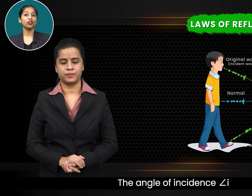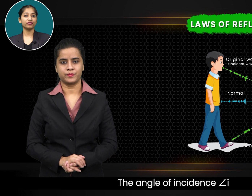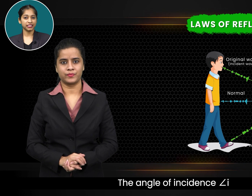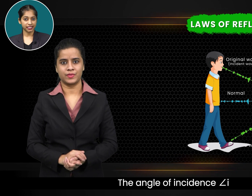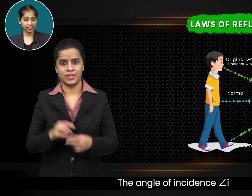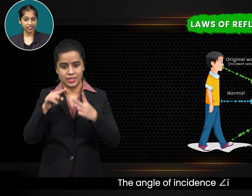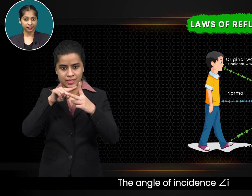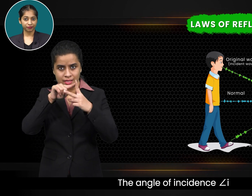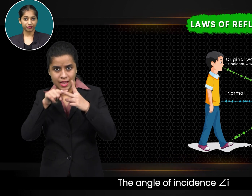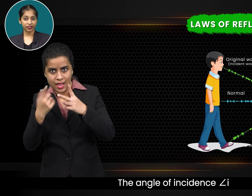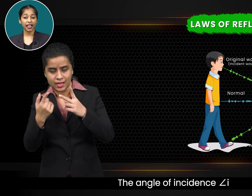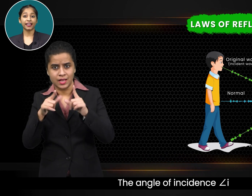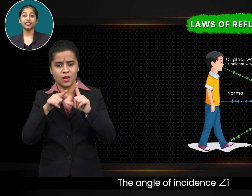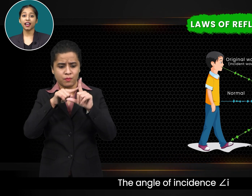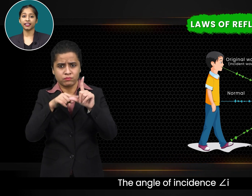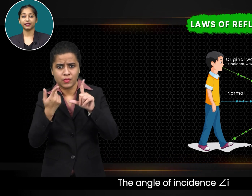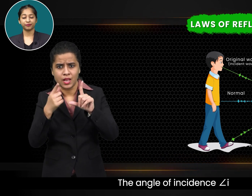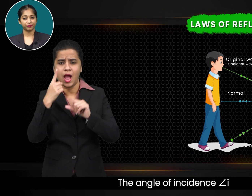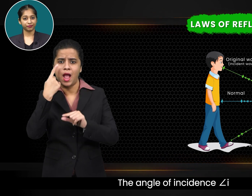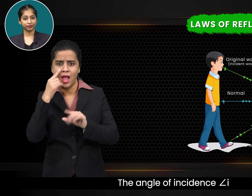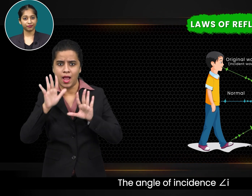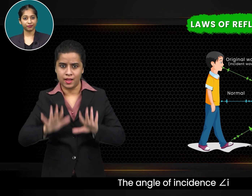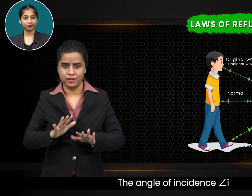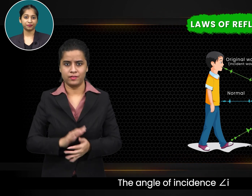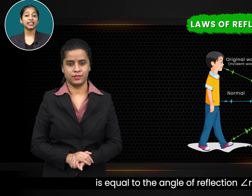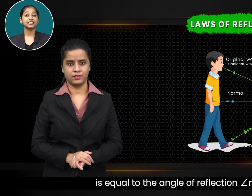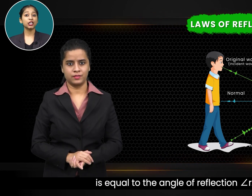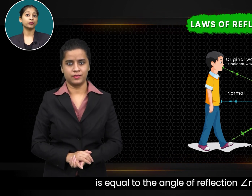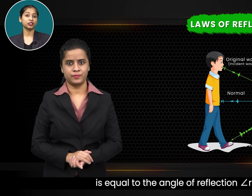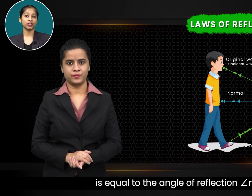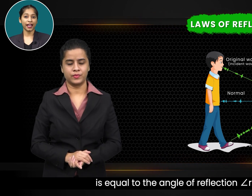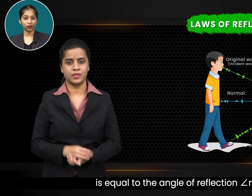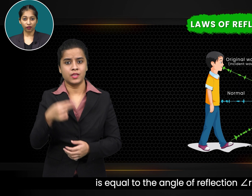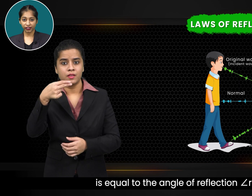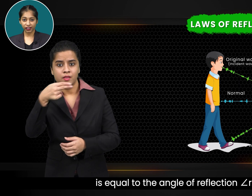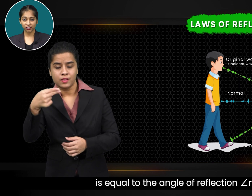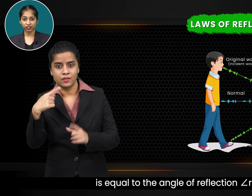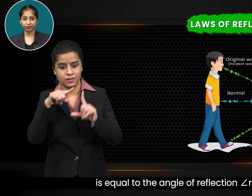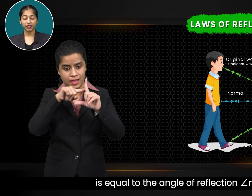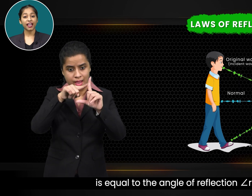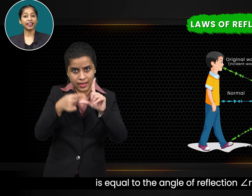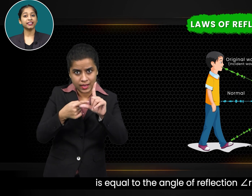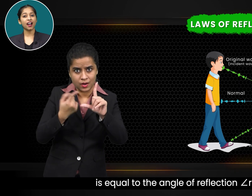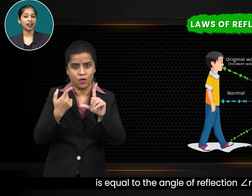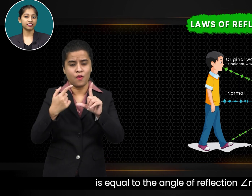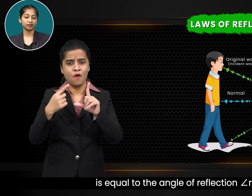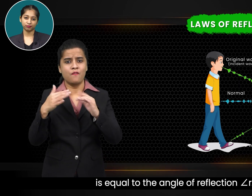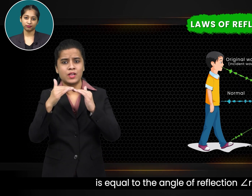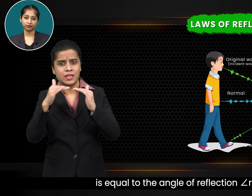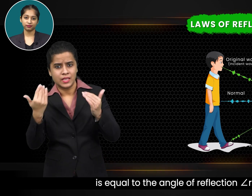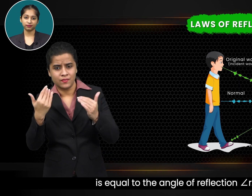The angle of incidence, angle I, is equal to the angle of reflection, angle